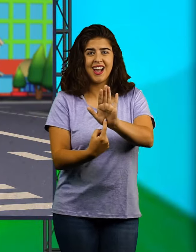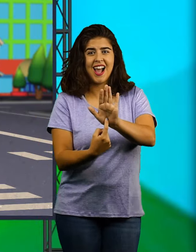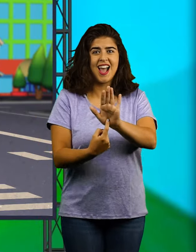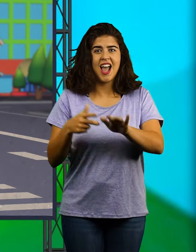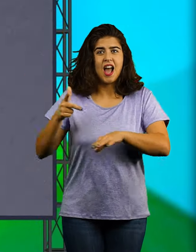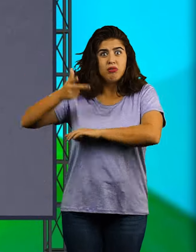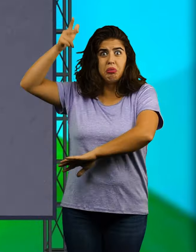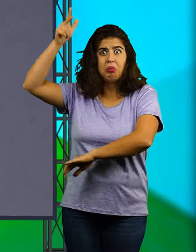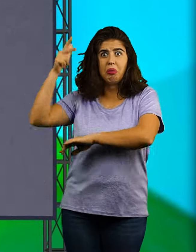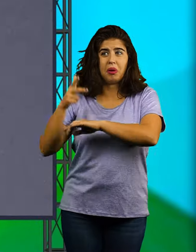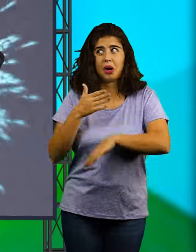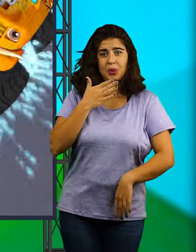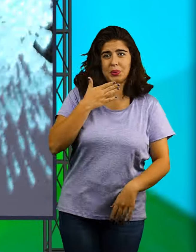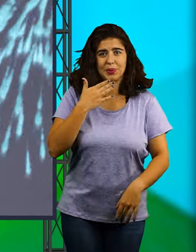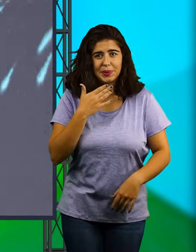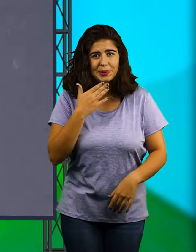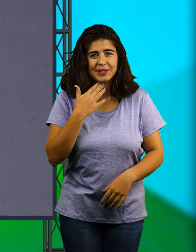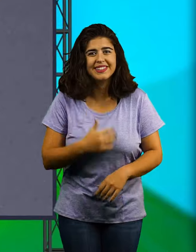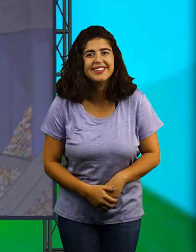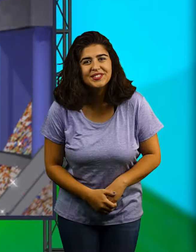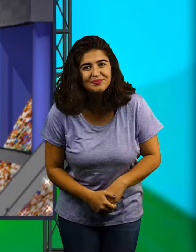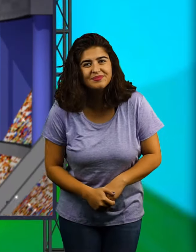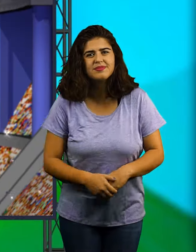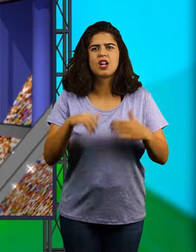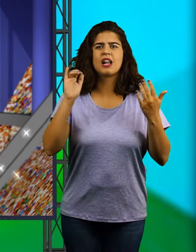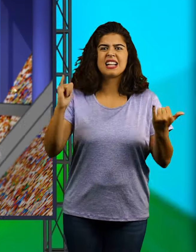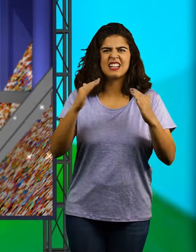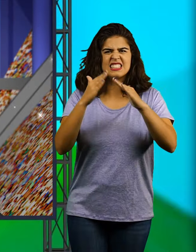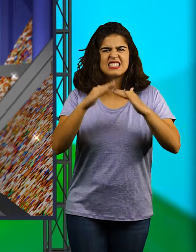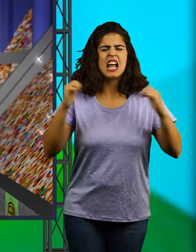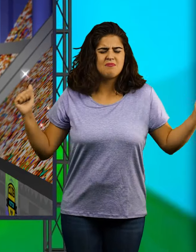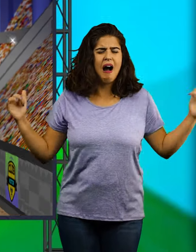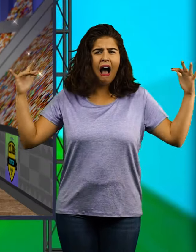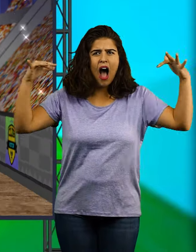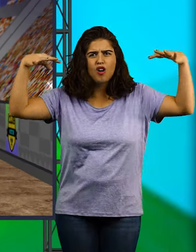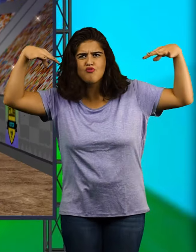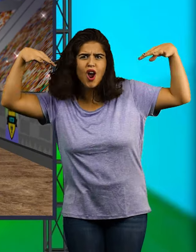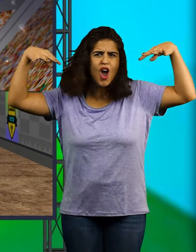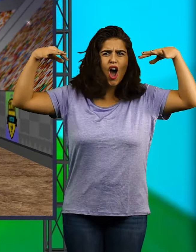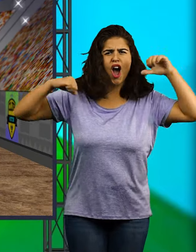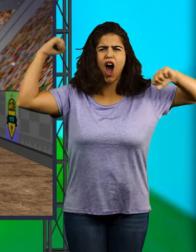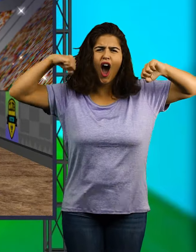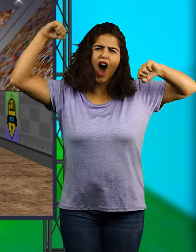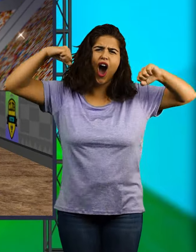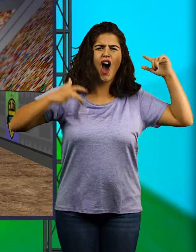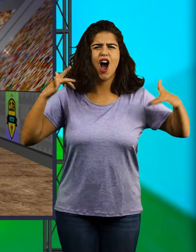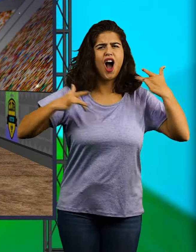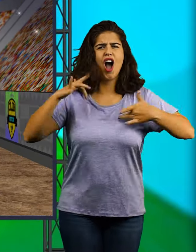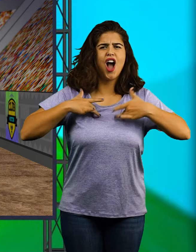Oops. Oh. And the whole city has gathered to cheer them on as they show